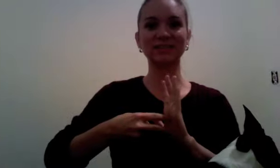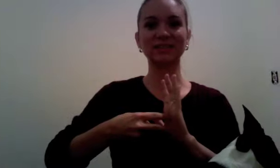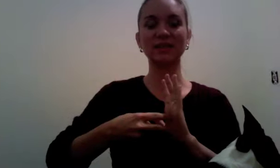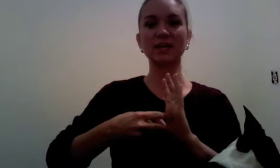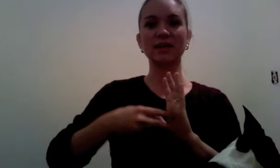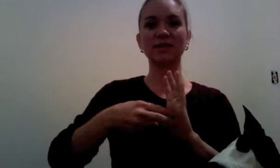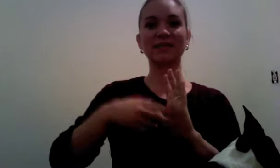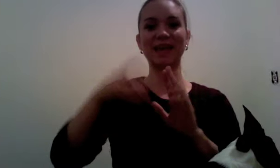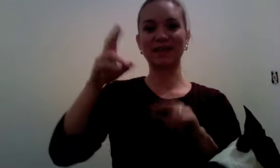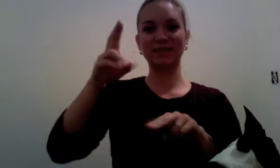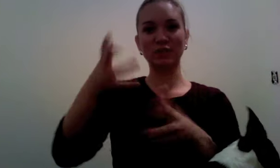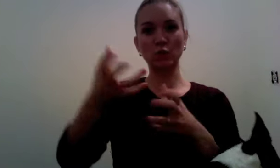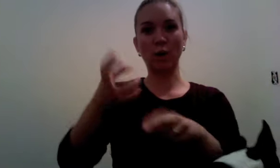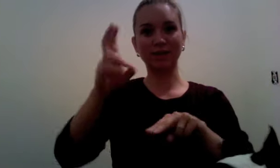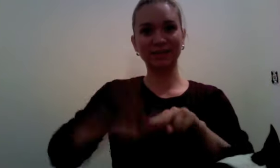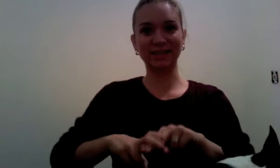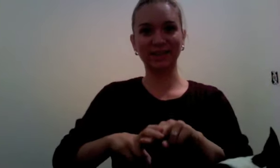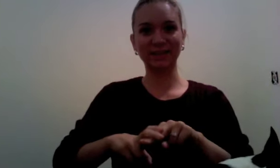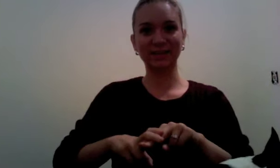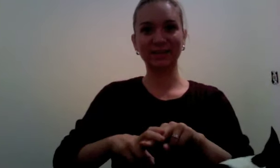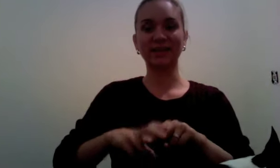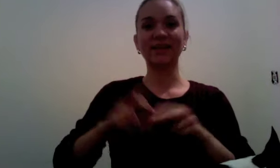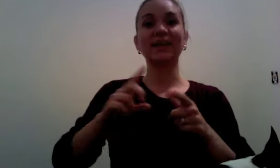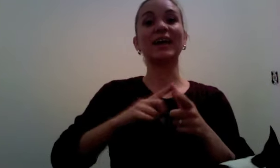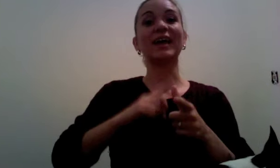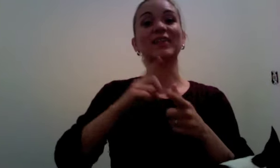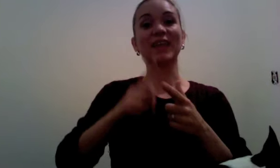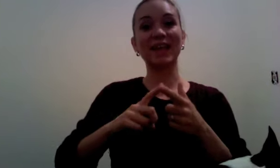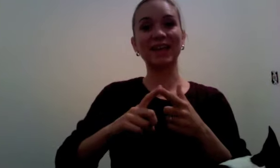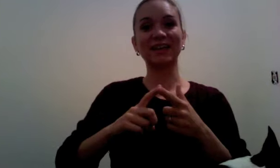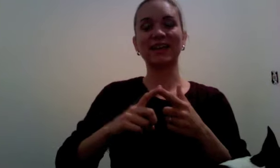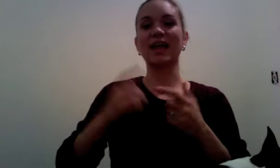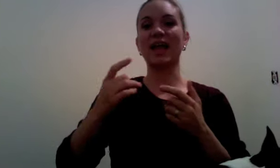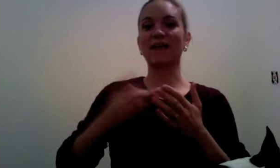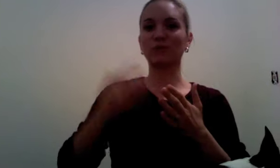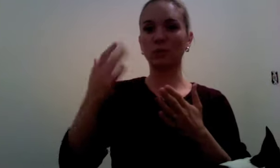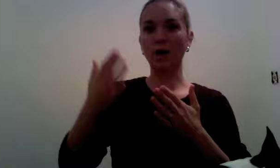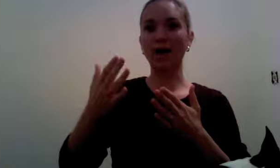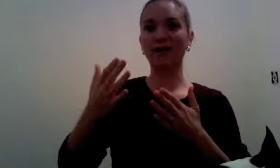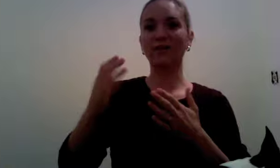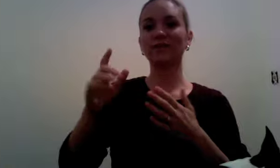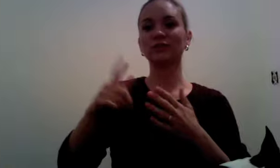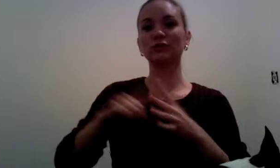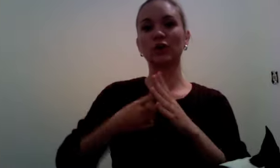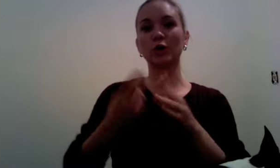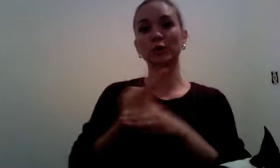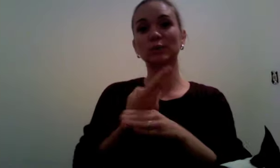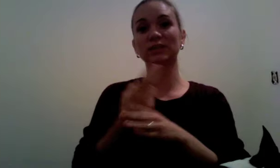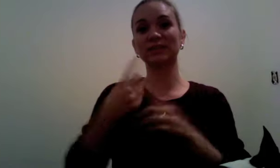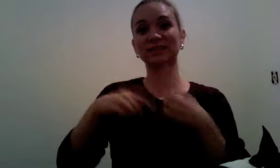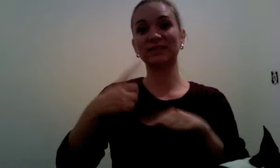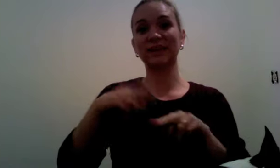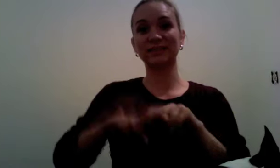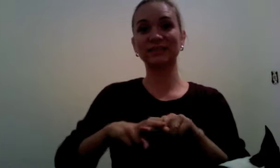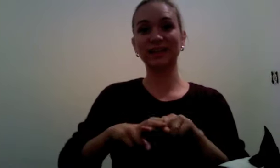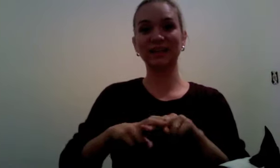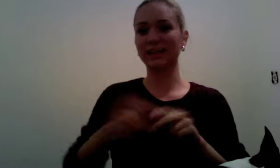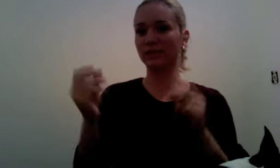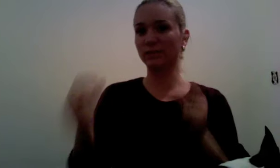means that you want to sit. And then after a while, you start using the sign sit, and they'll